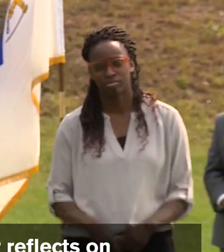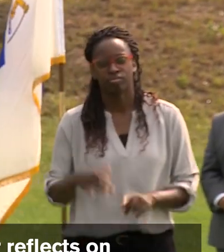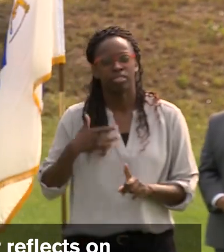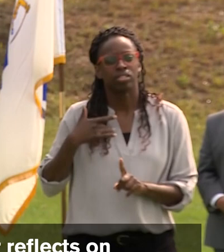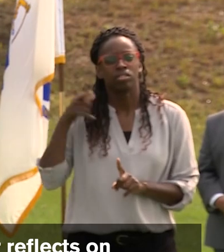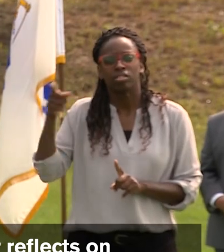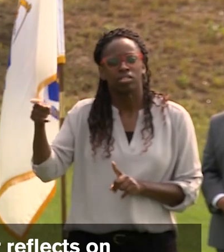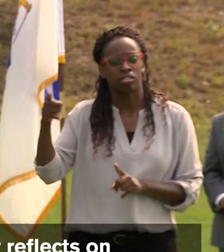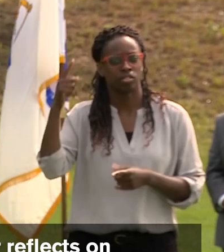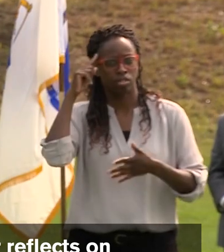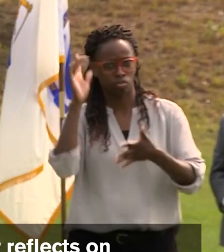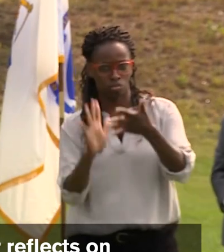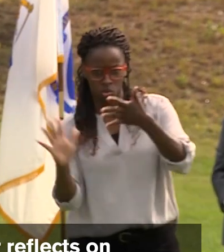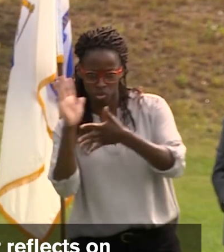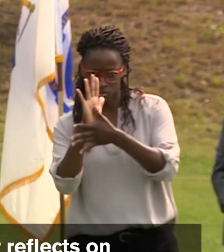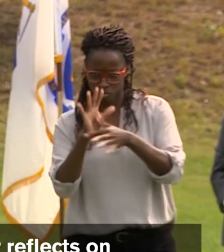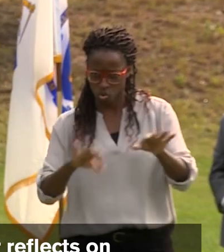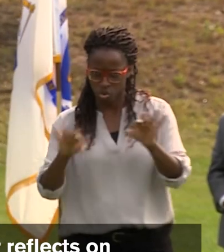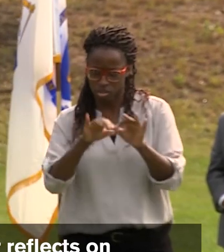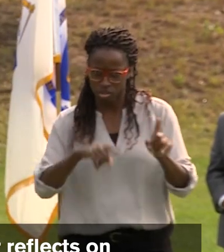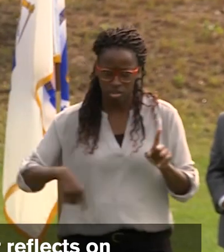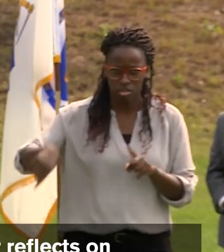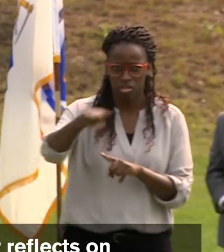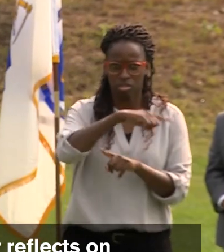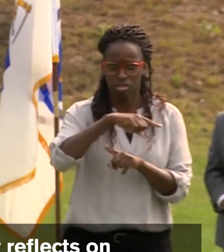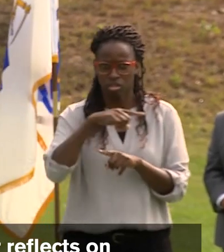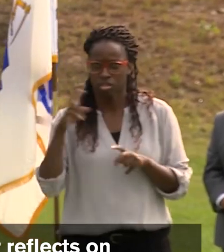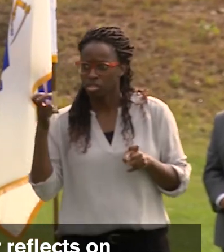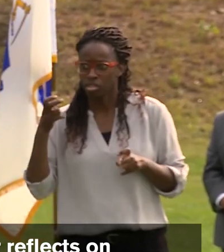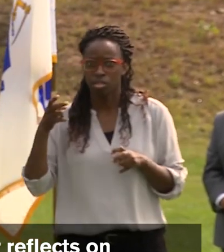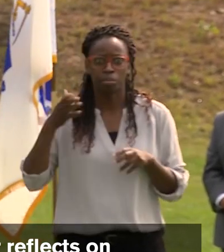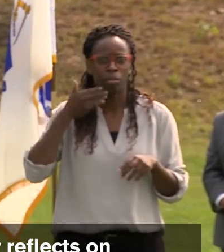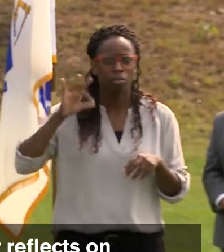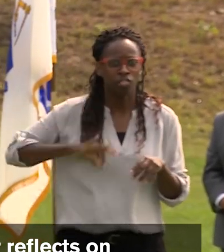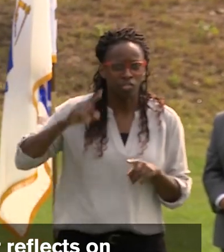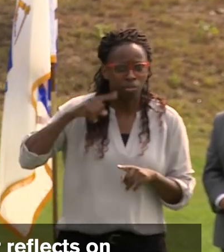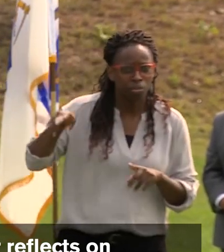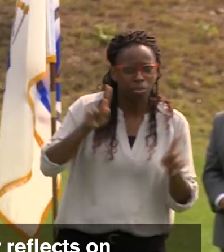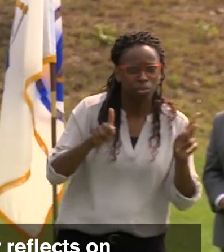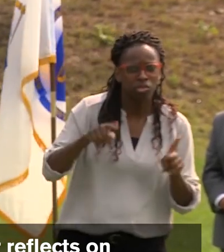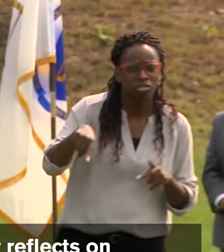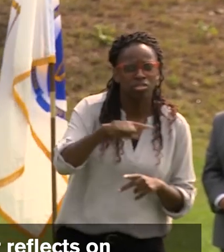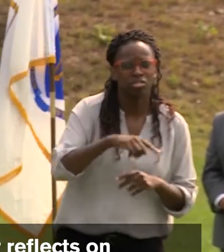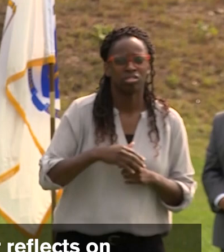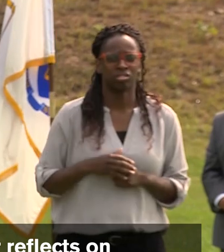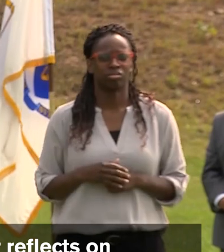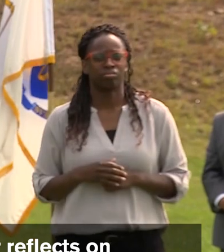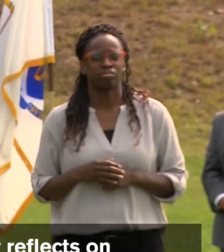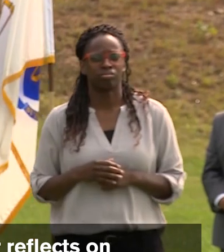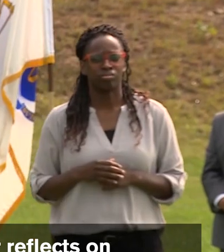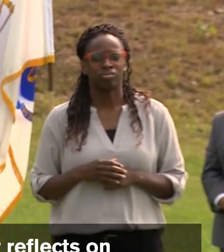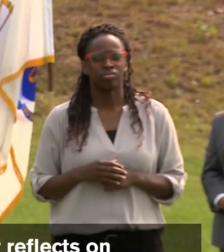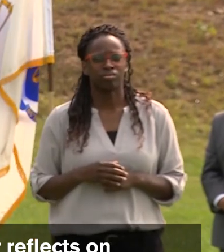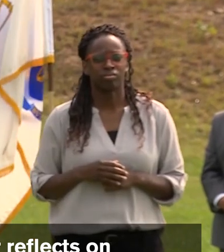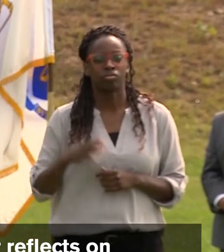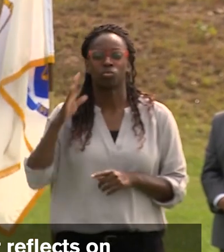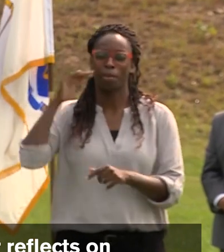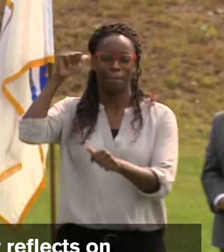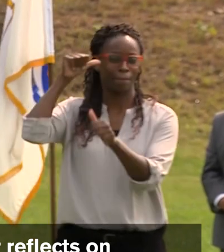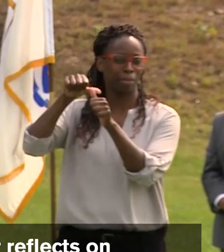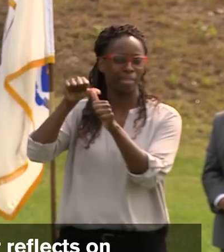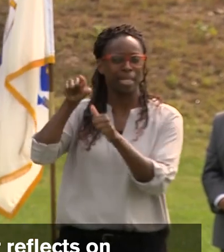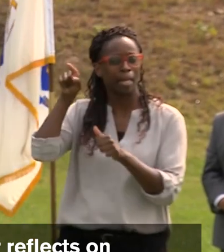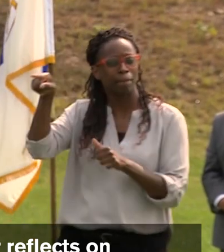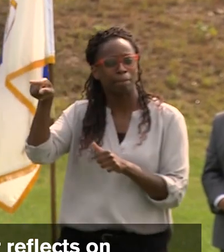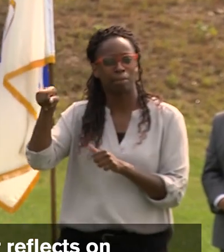first. He leaves behind a legacy as a jurist and as a public servant that is